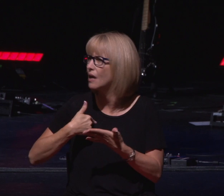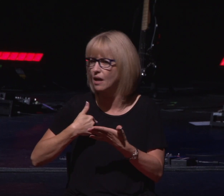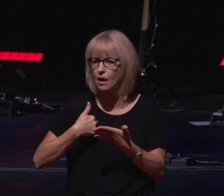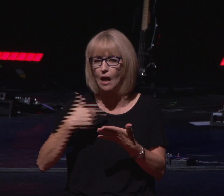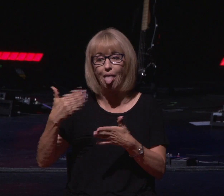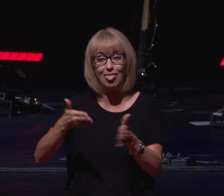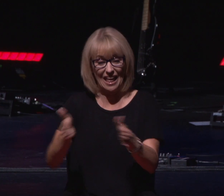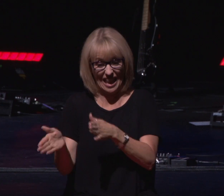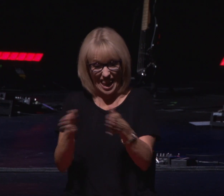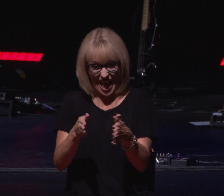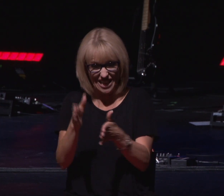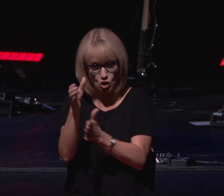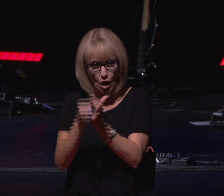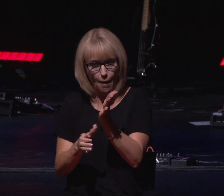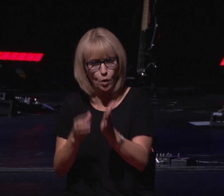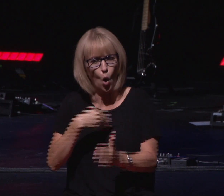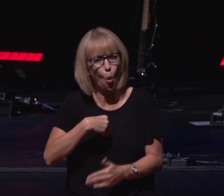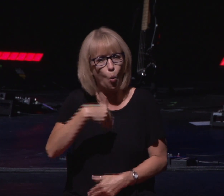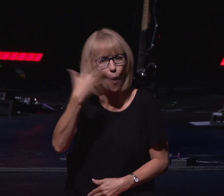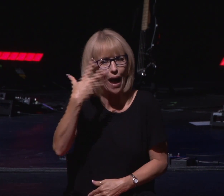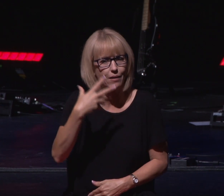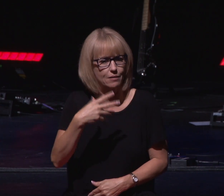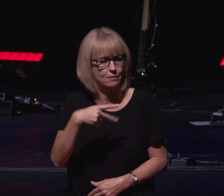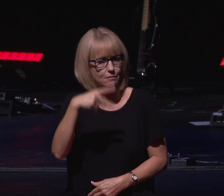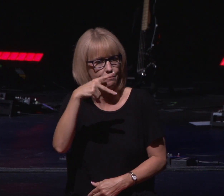white privilege and white guilt.